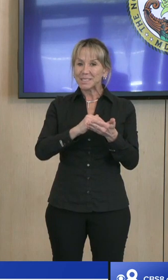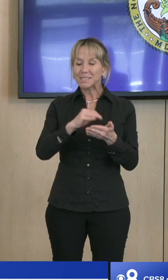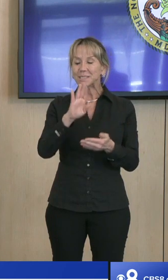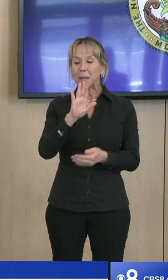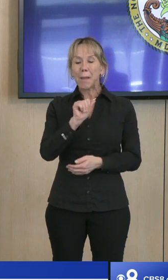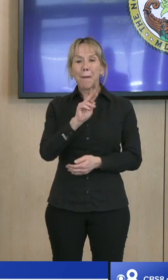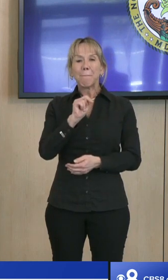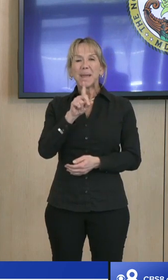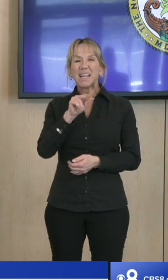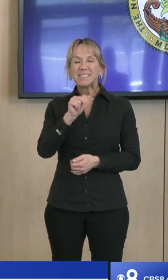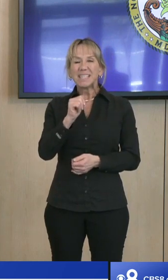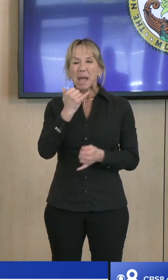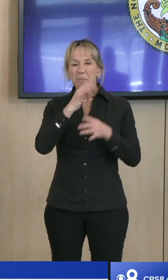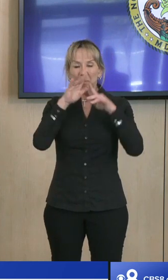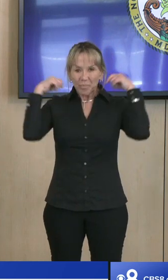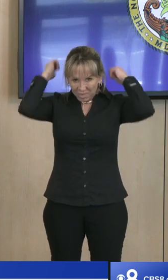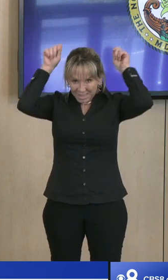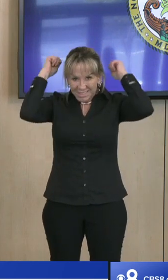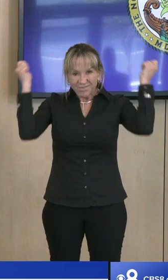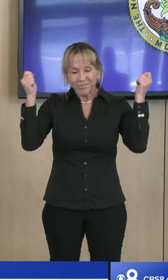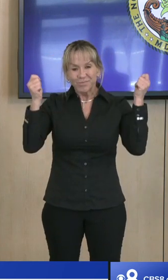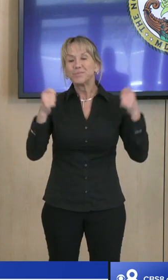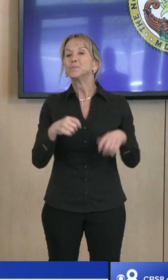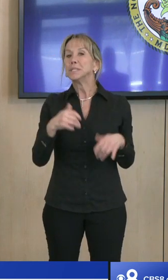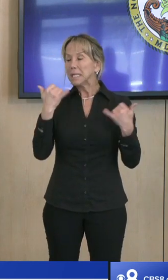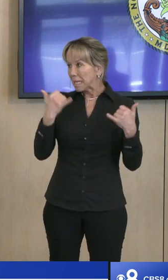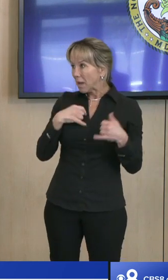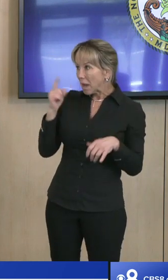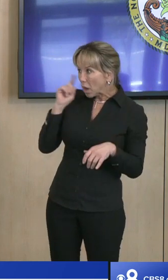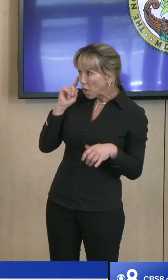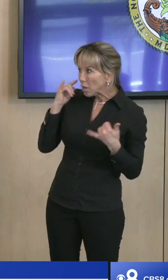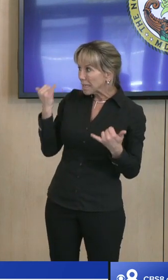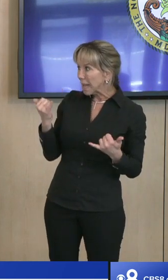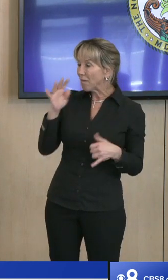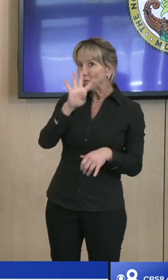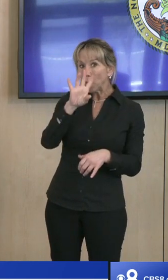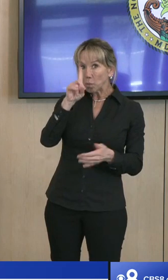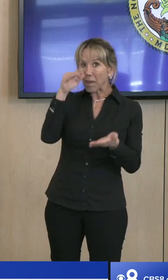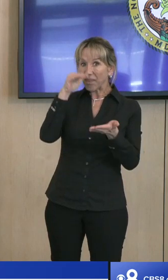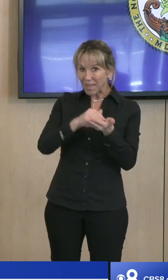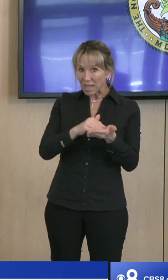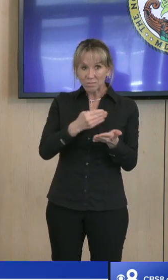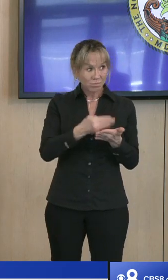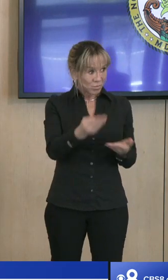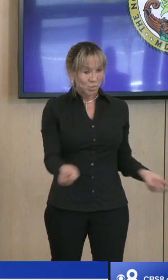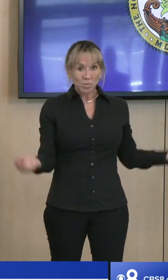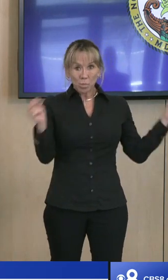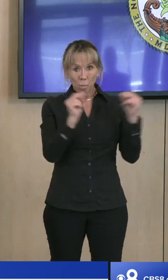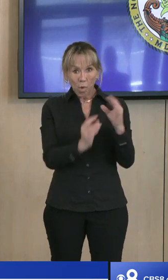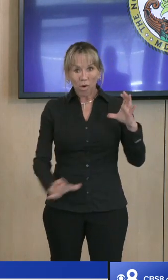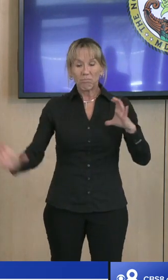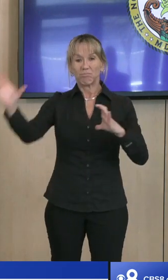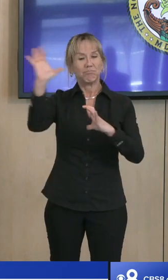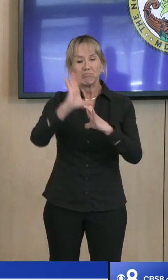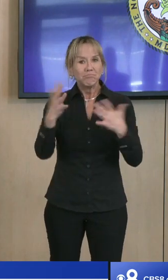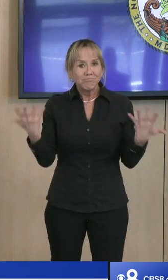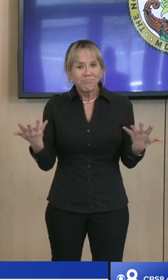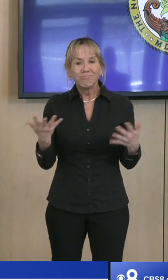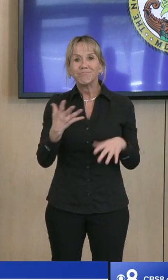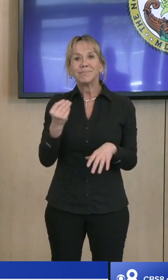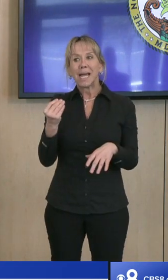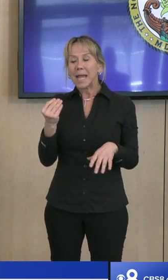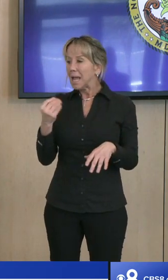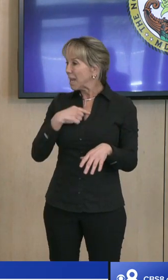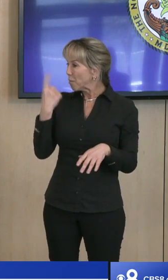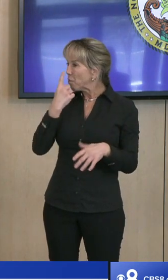last week, I've been told that the county is about to purchase an additional 41,000 bandanas on top of that. I'm hoping you can confirm